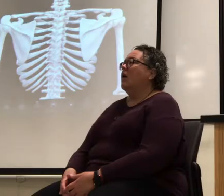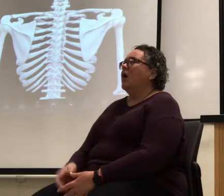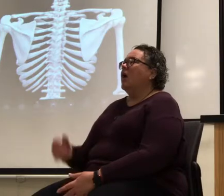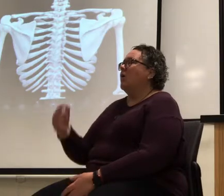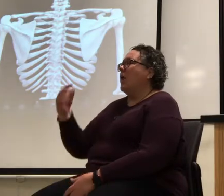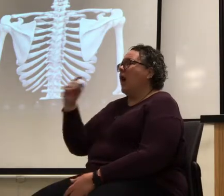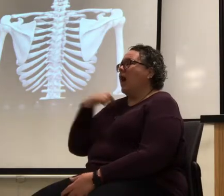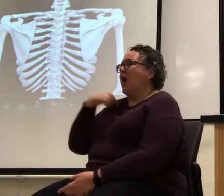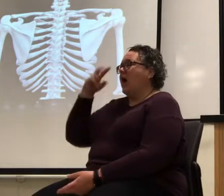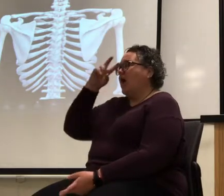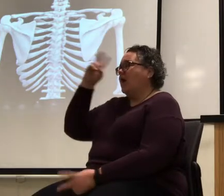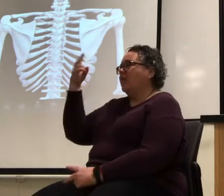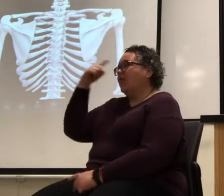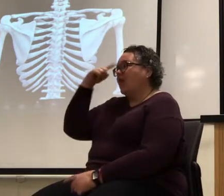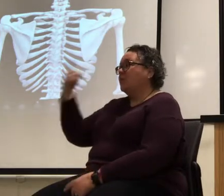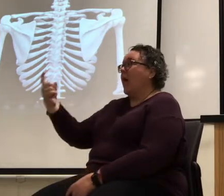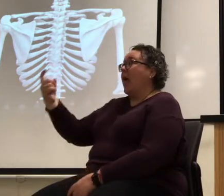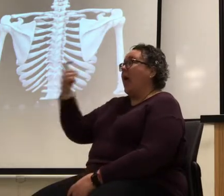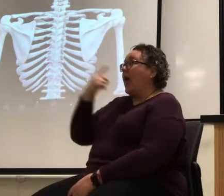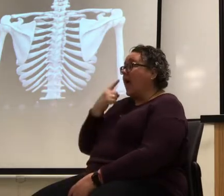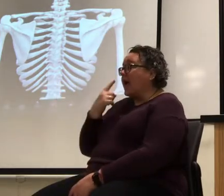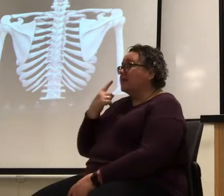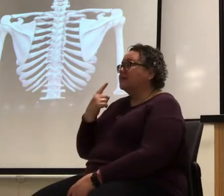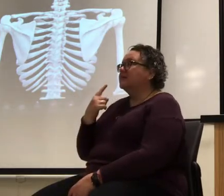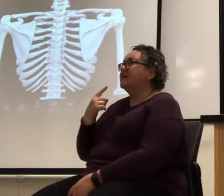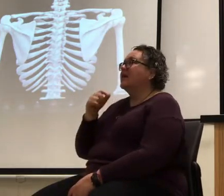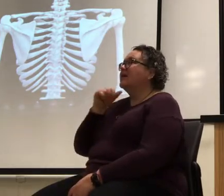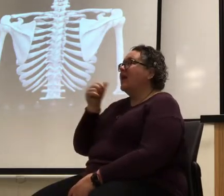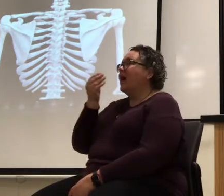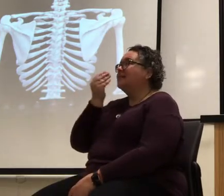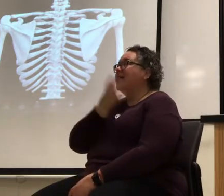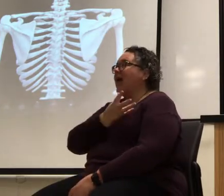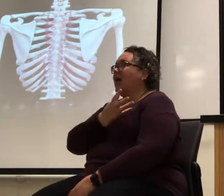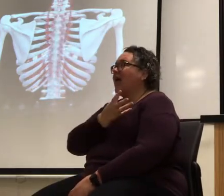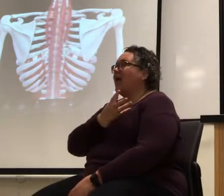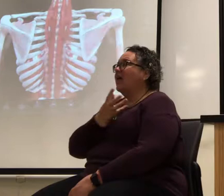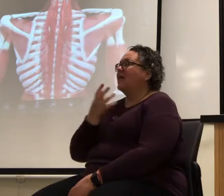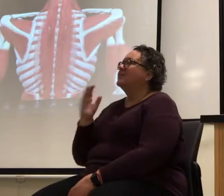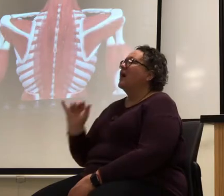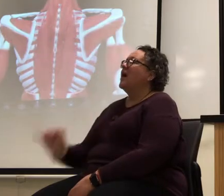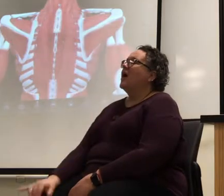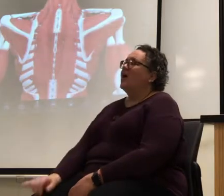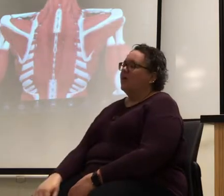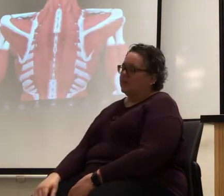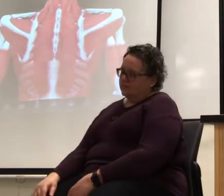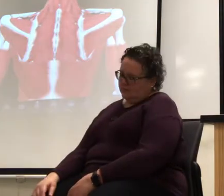rhomboids is two muscles. It's major and minor. So I'm gonna throw all the layers on.